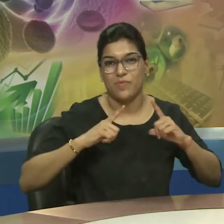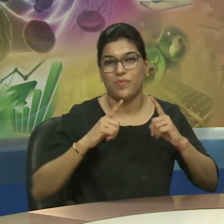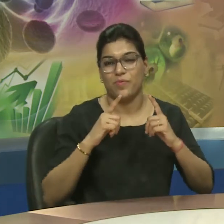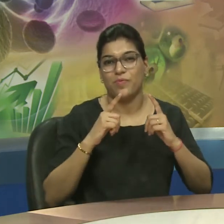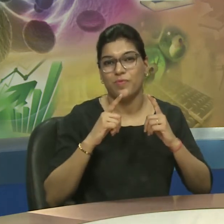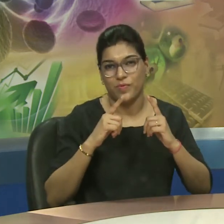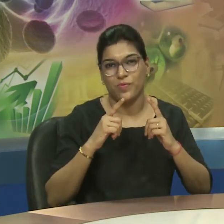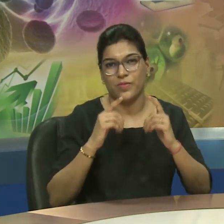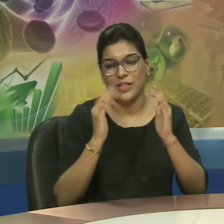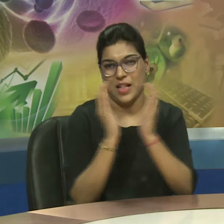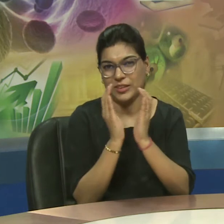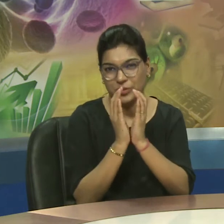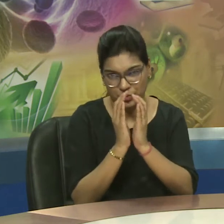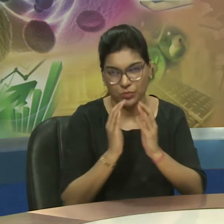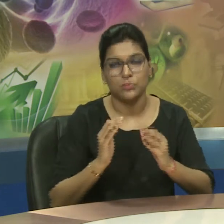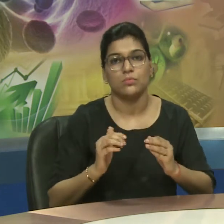In the last, life insurance,